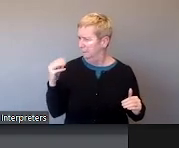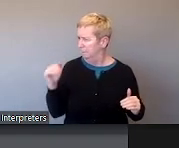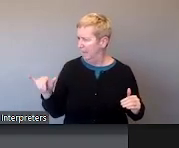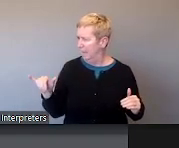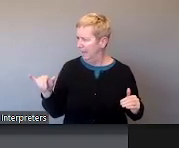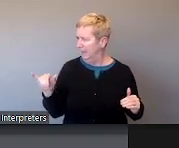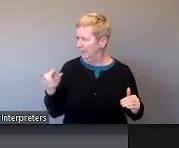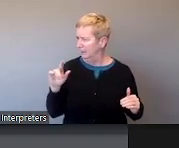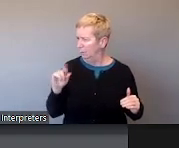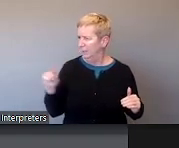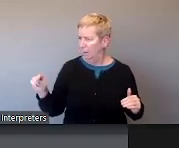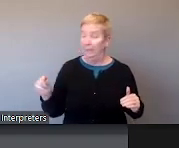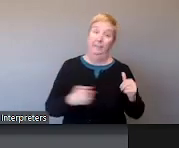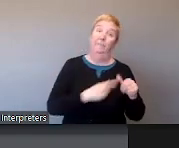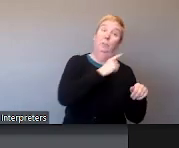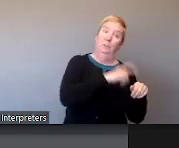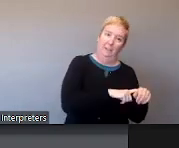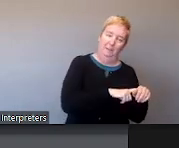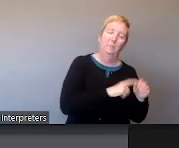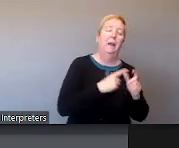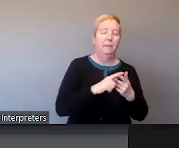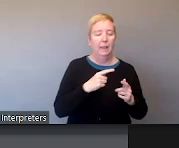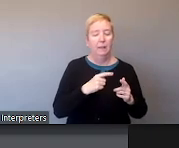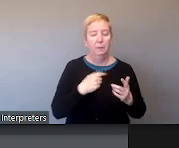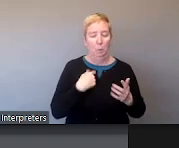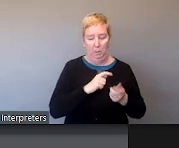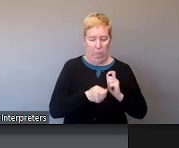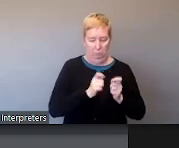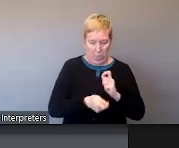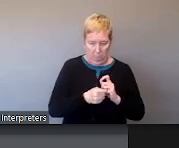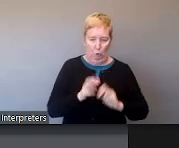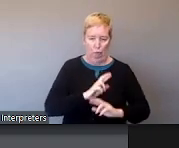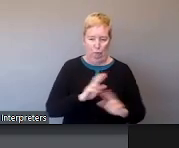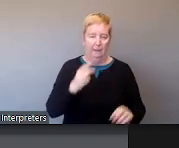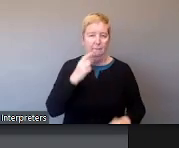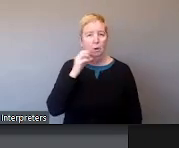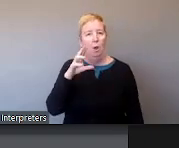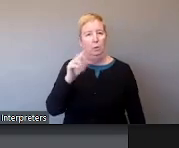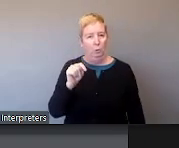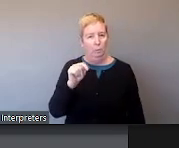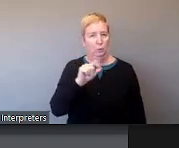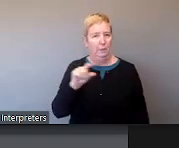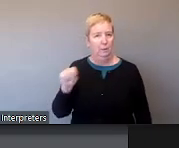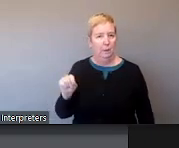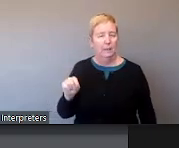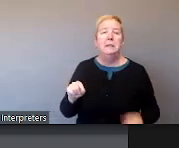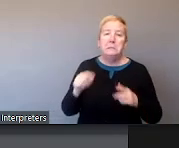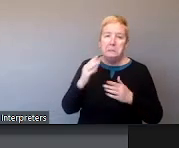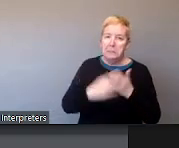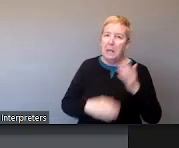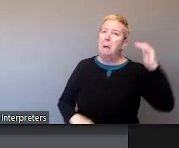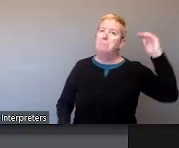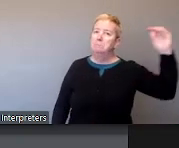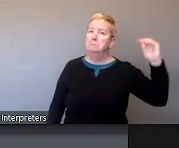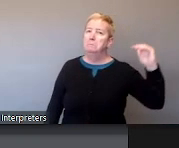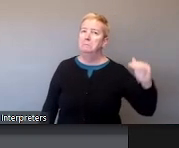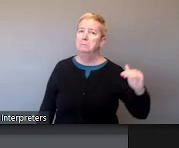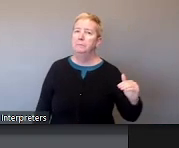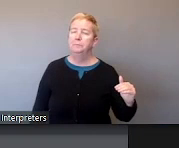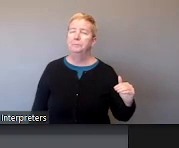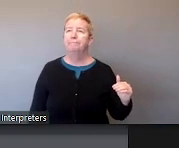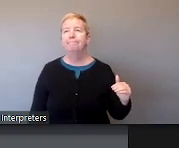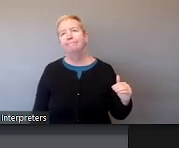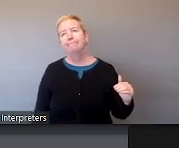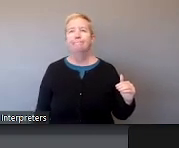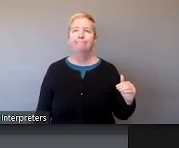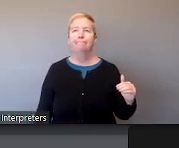2020 the first time, and then revised it for October of 2020. There are things on here that really aren't